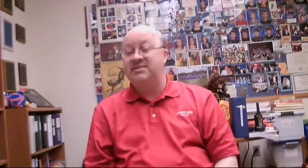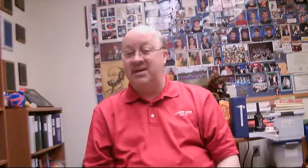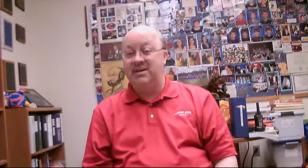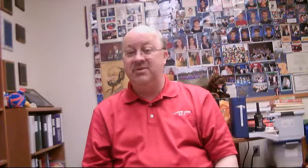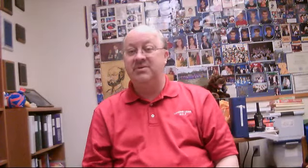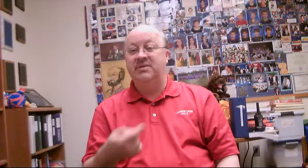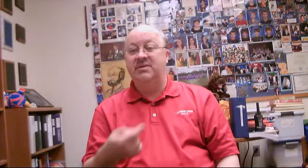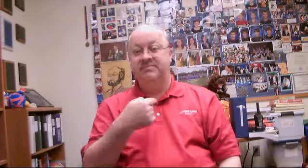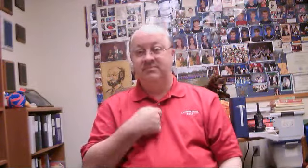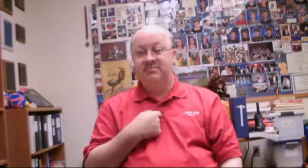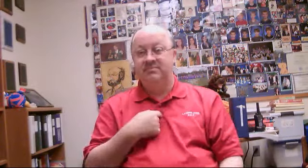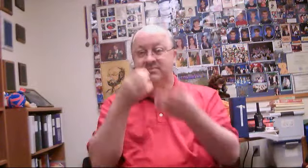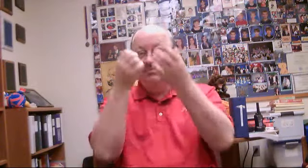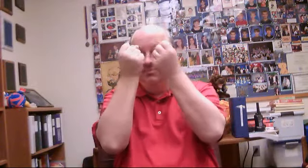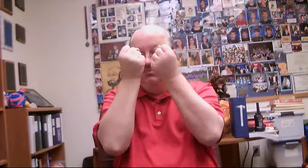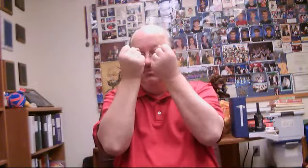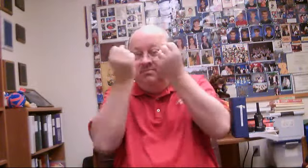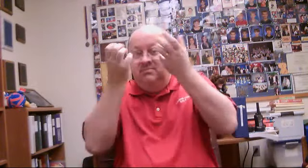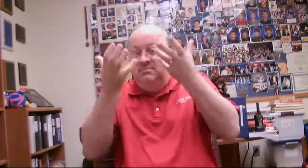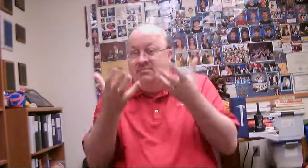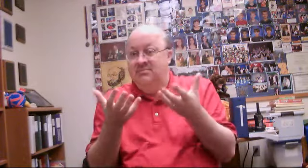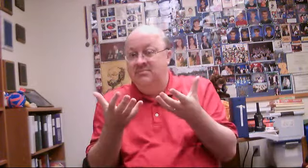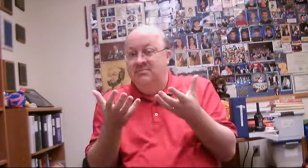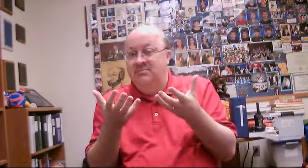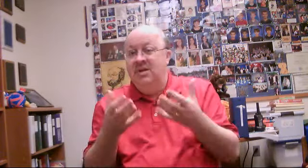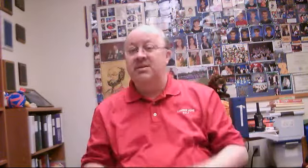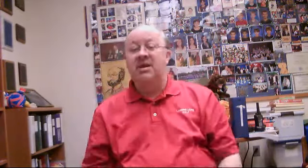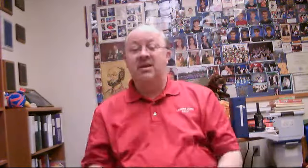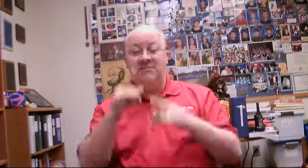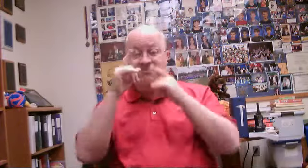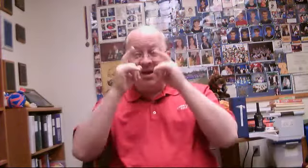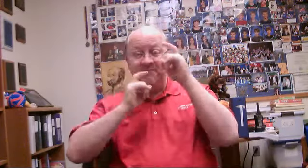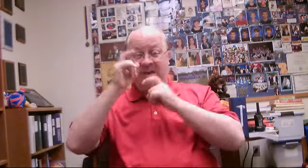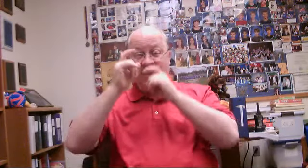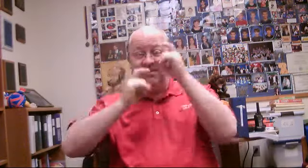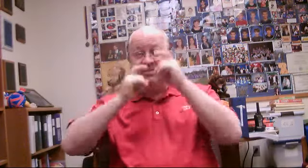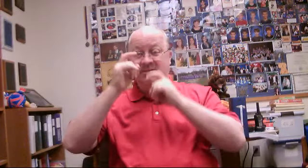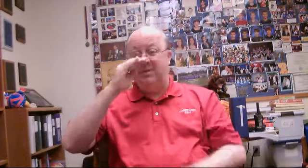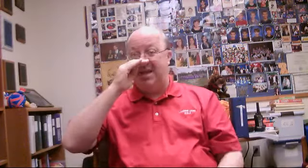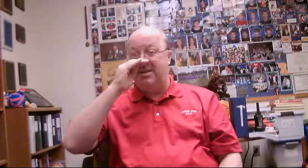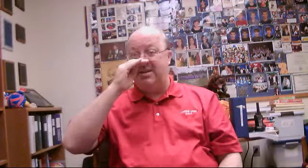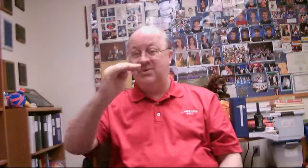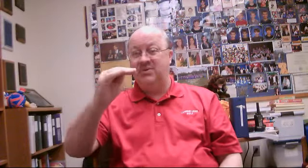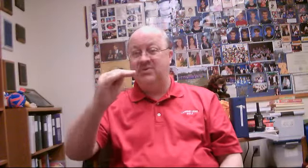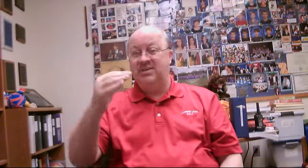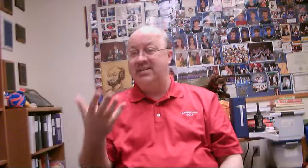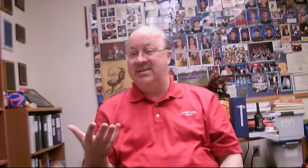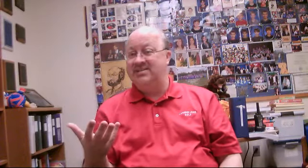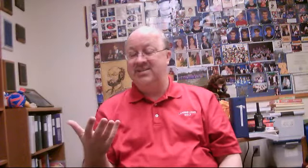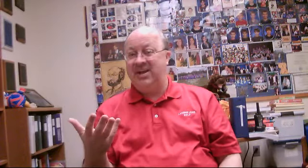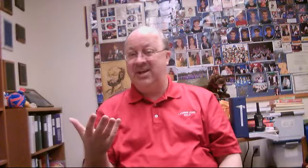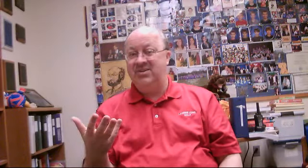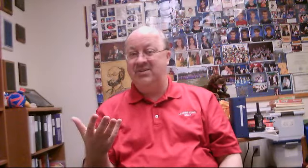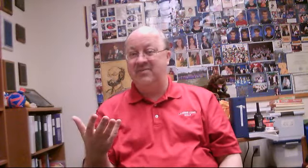stunned, I would do this. Now, if my face plateaus and it doesn't change, then I